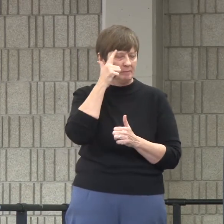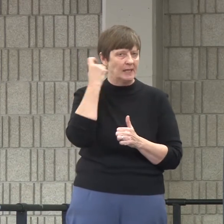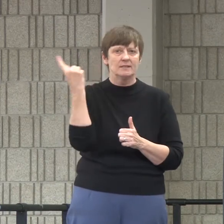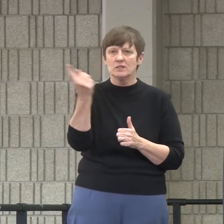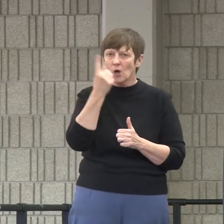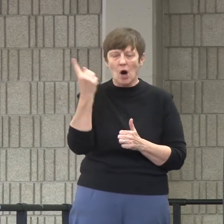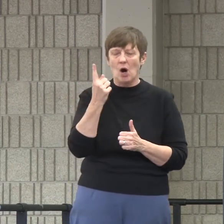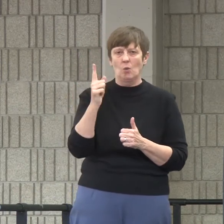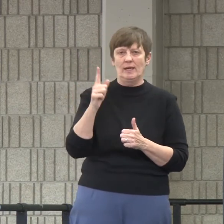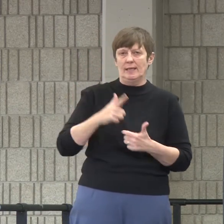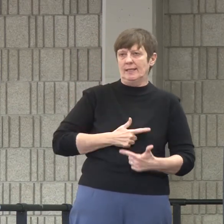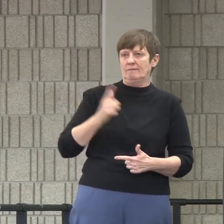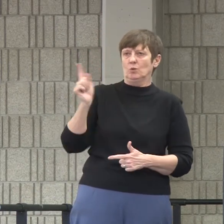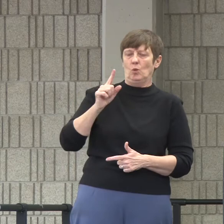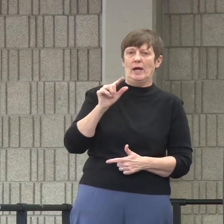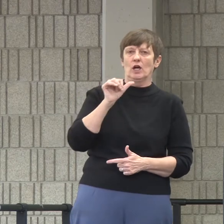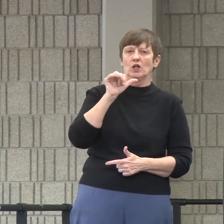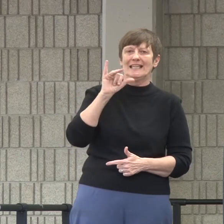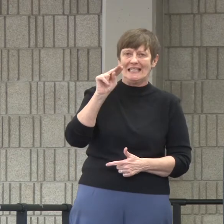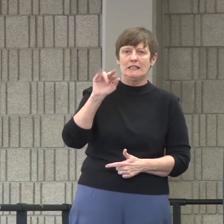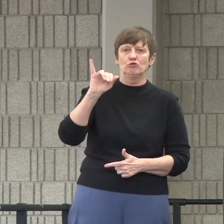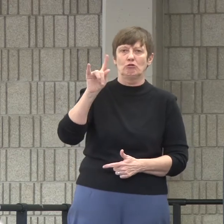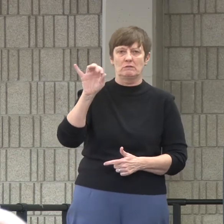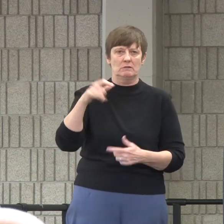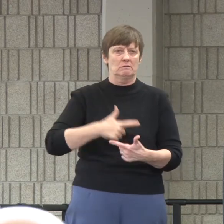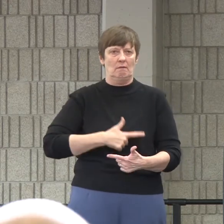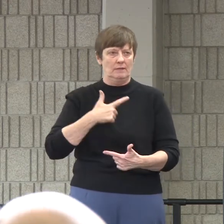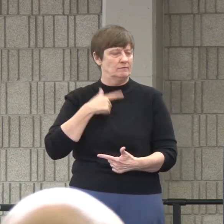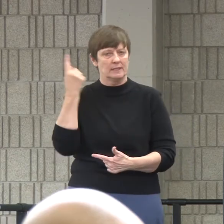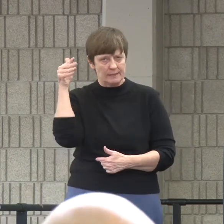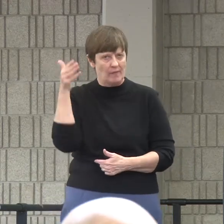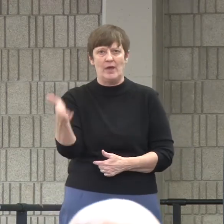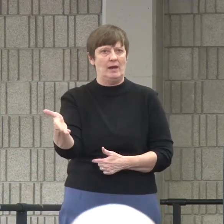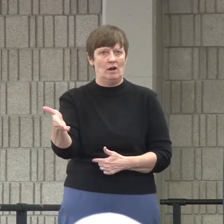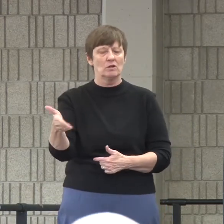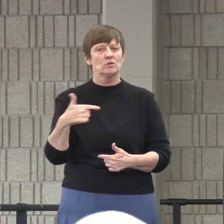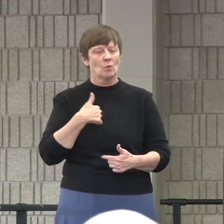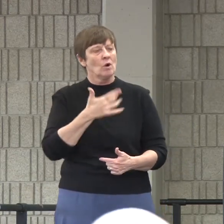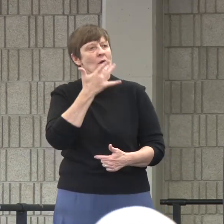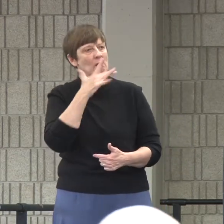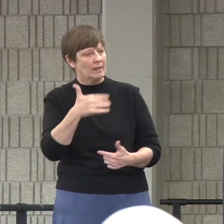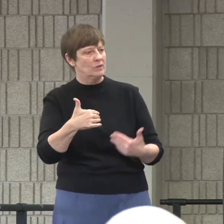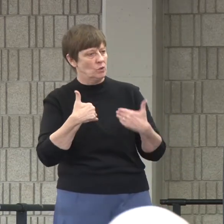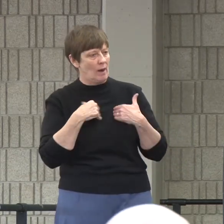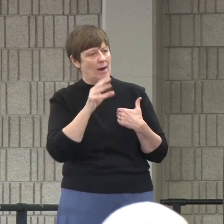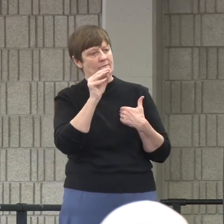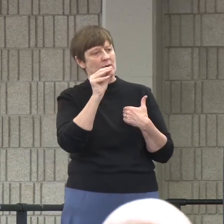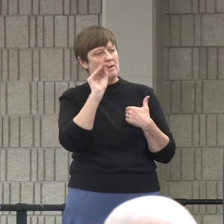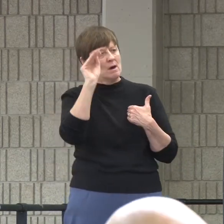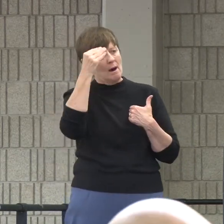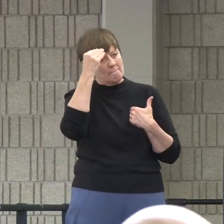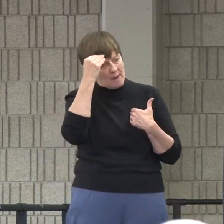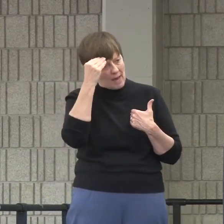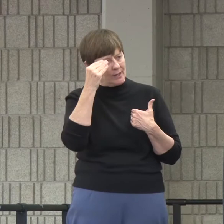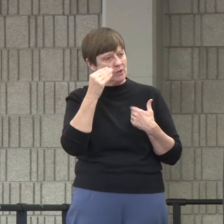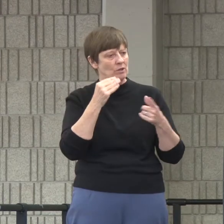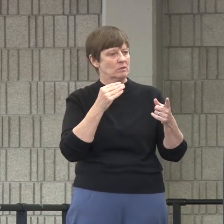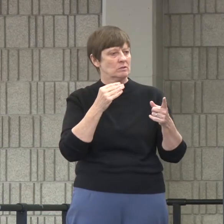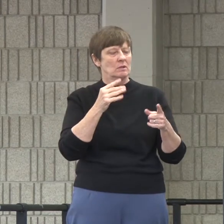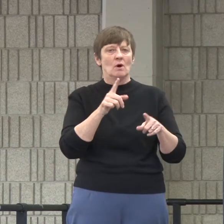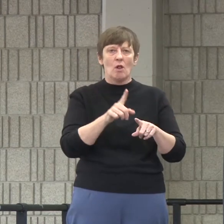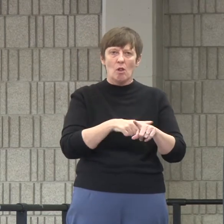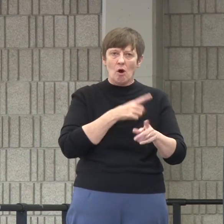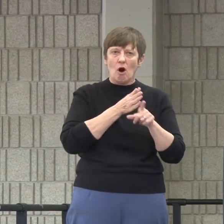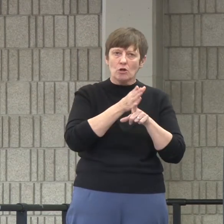is. And I think that we're so fortunate to have a mayor who is a long career